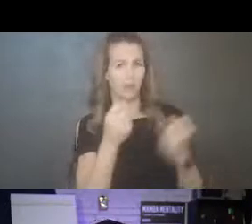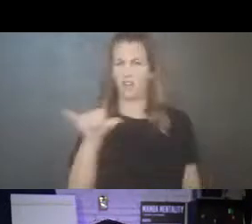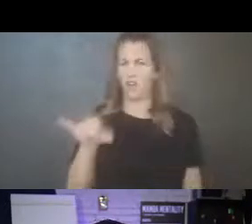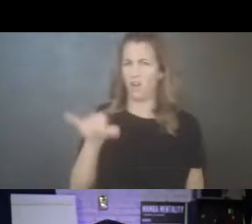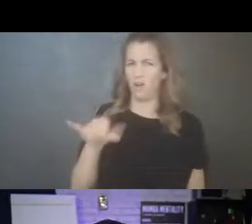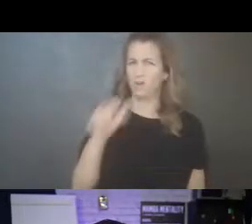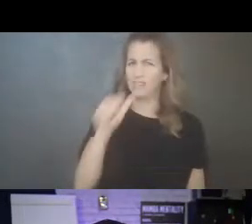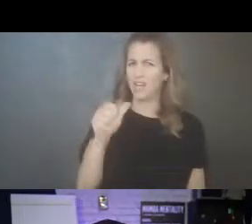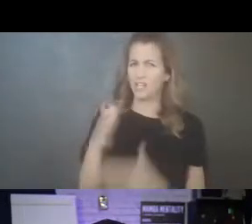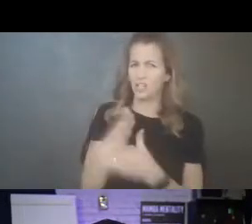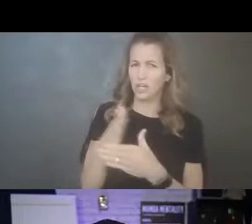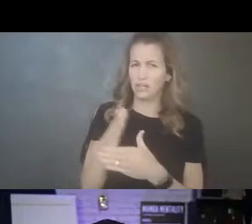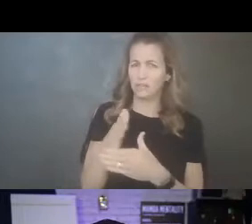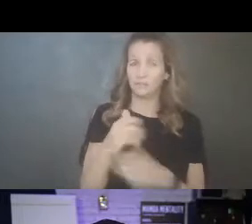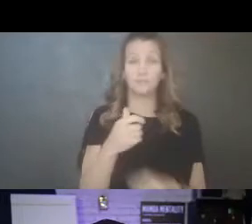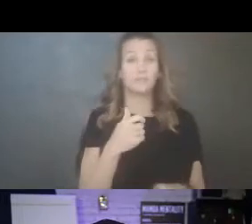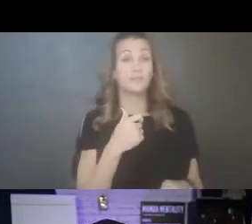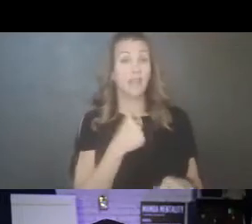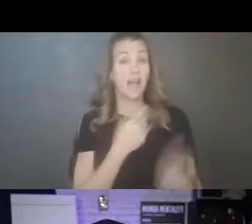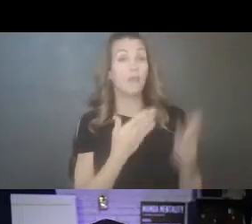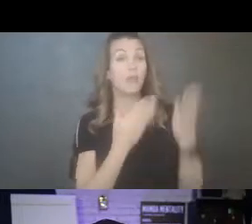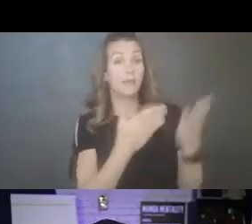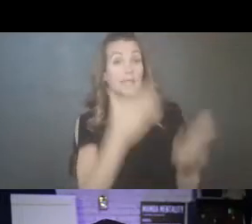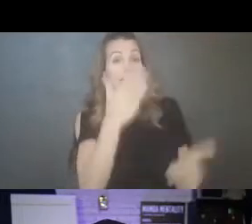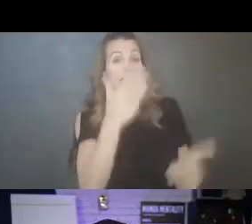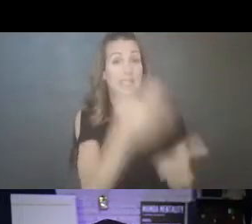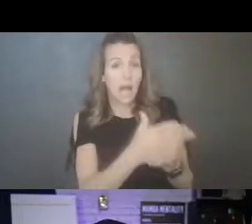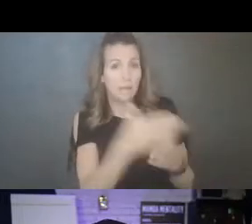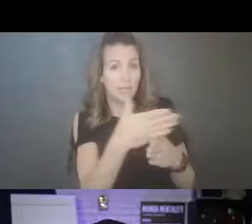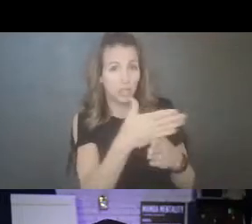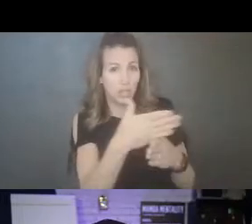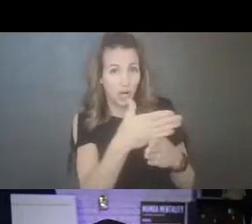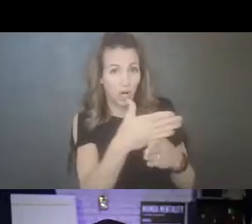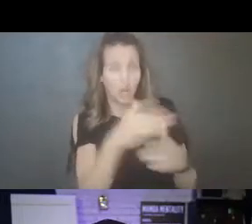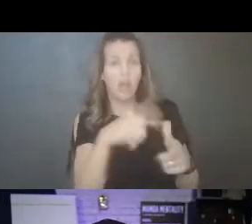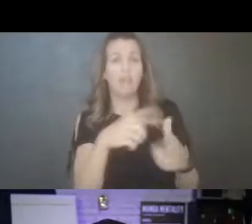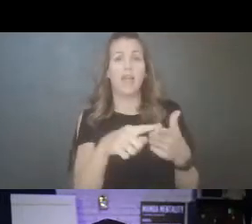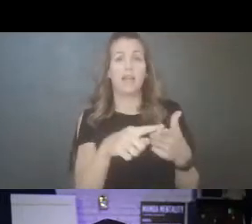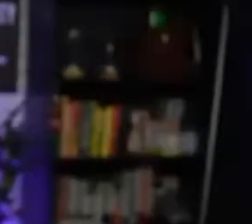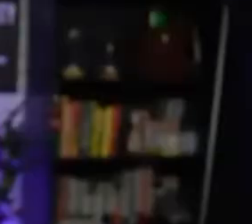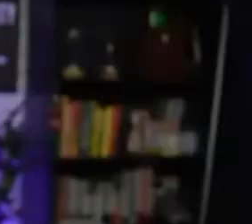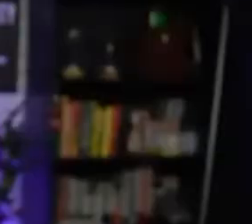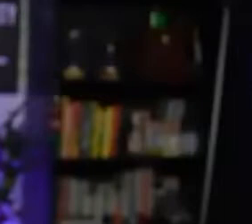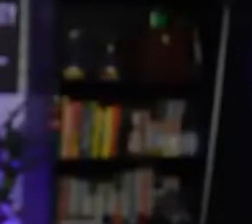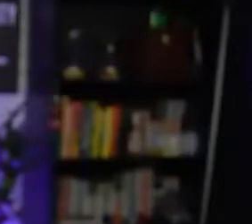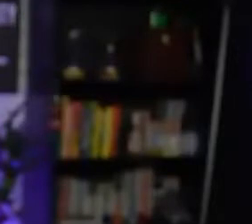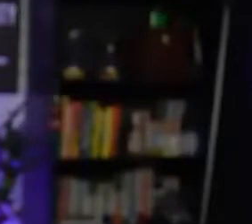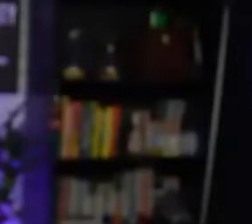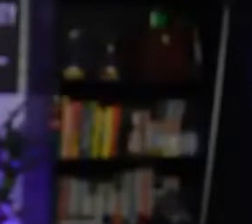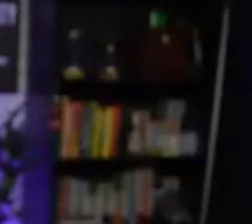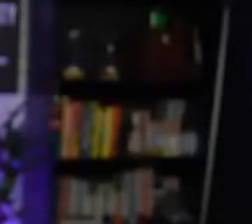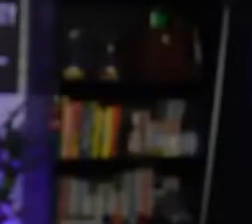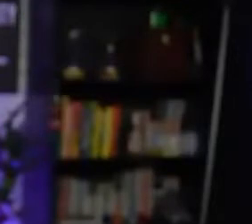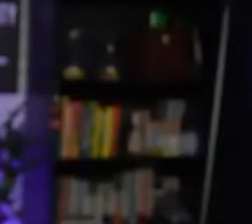So I would recommend stop share and then come back on and select the proper screen. Zoom, as I